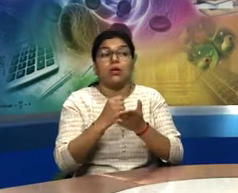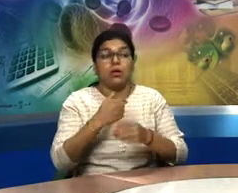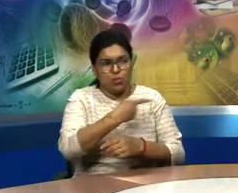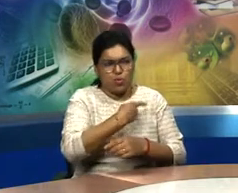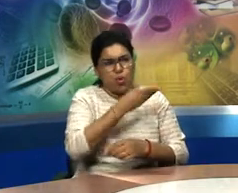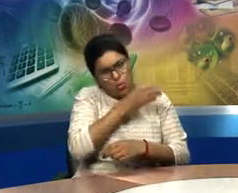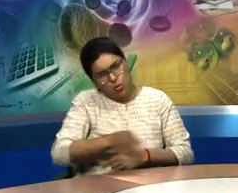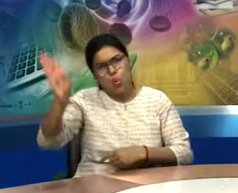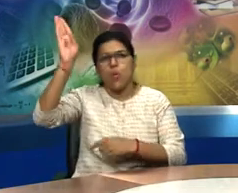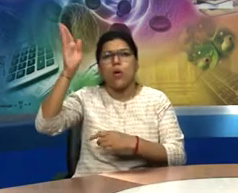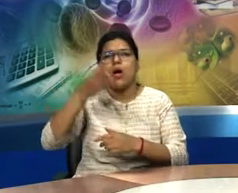go to